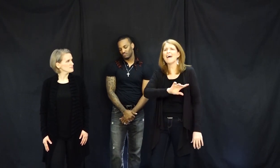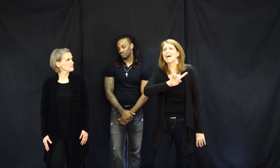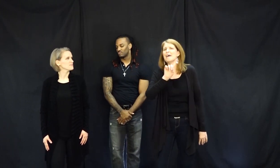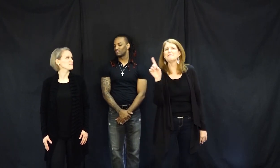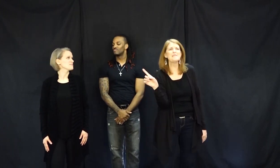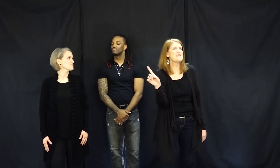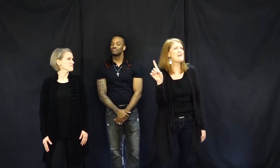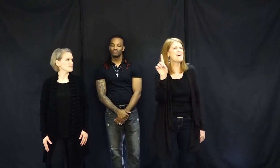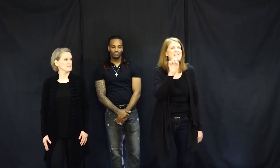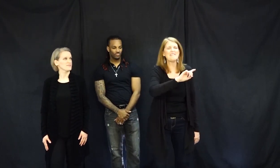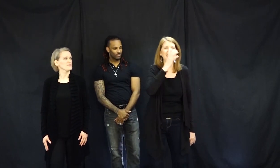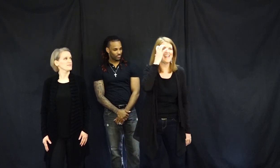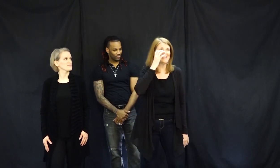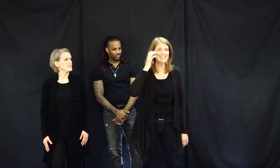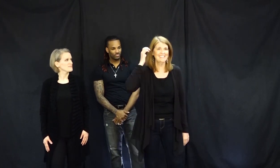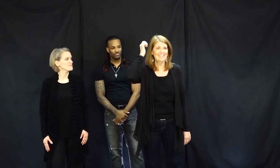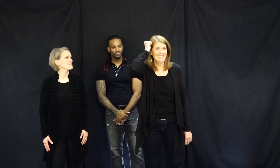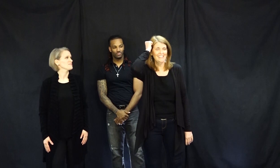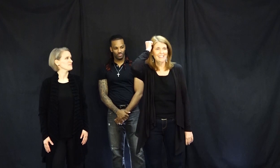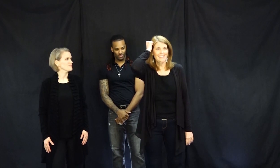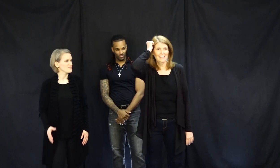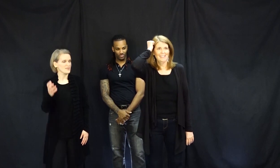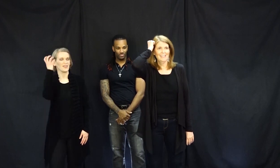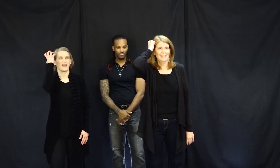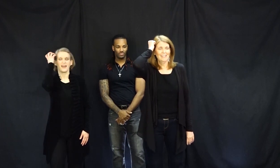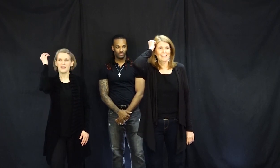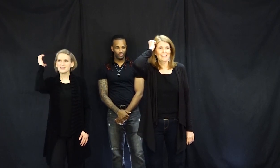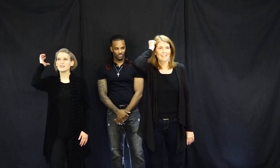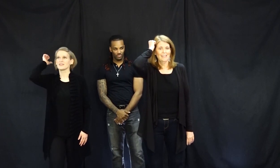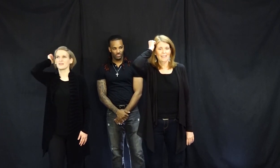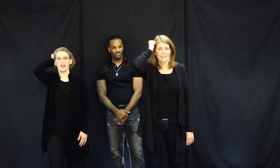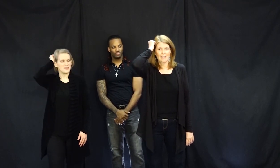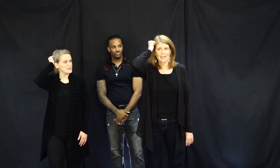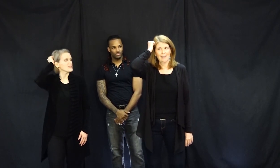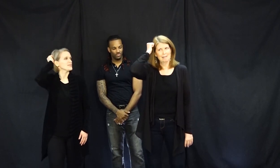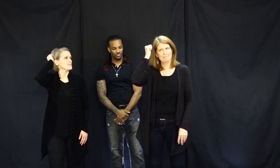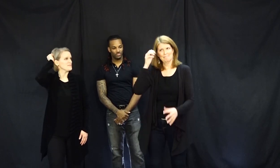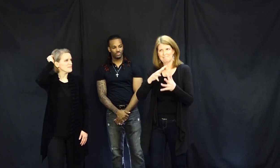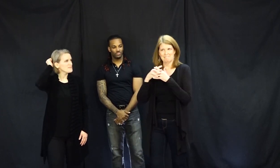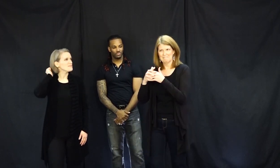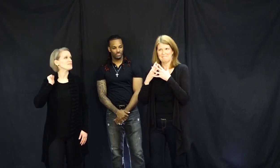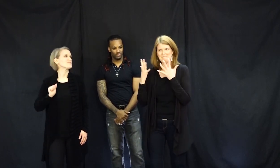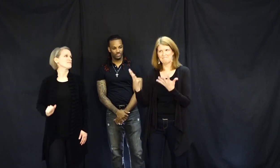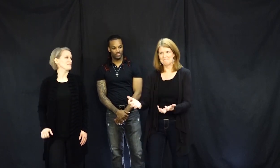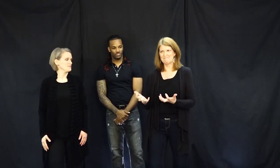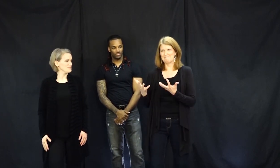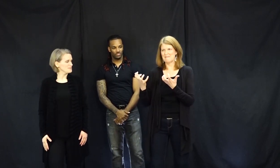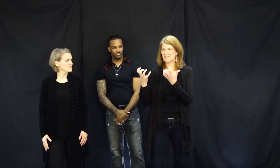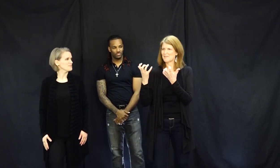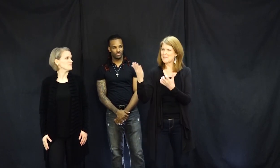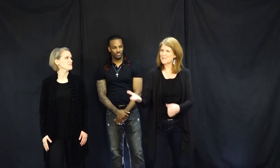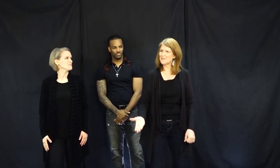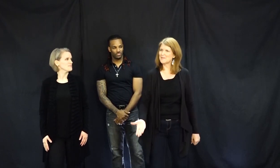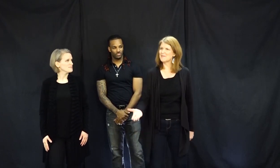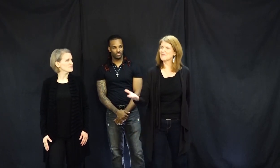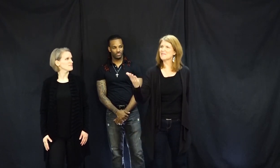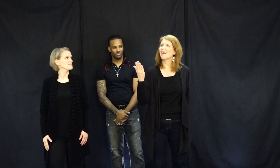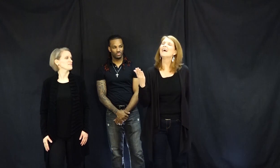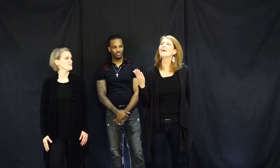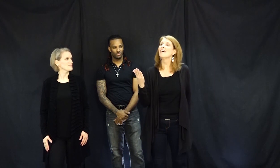time. Oh, Alexander Hamilton. Alexander Hamilton. America sings for you. Will